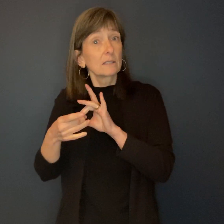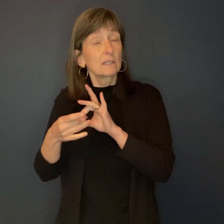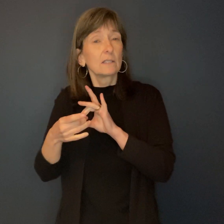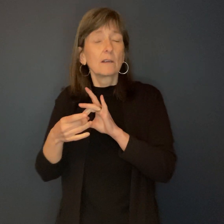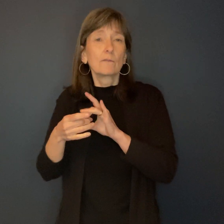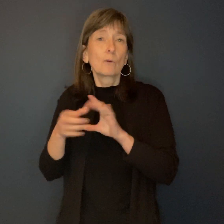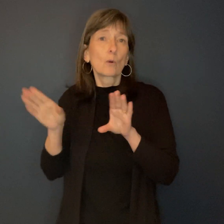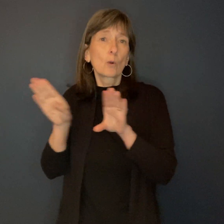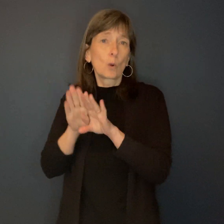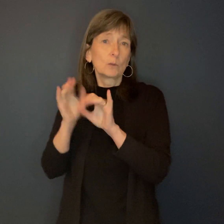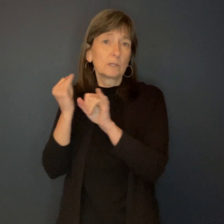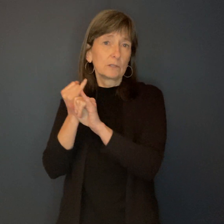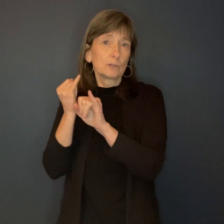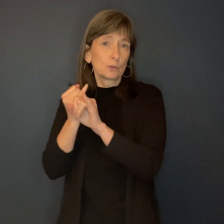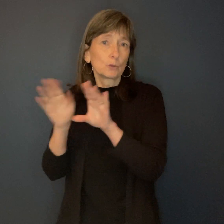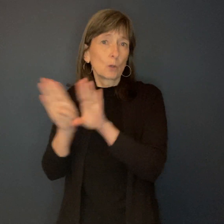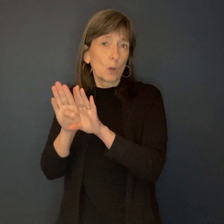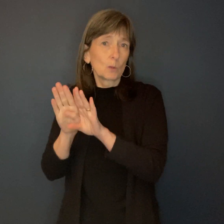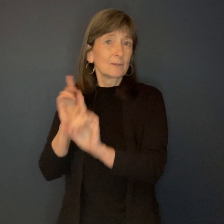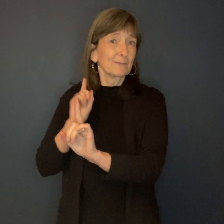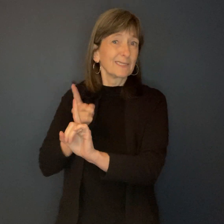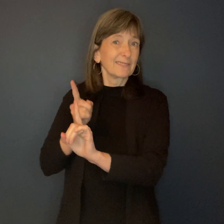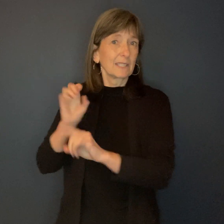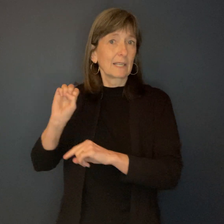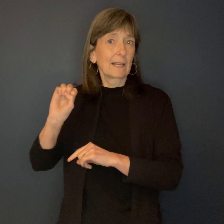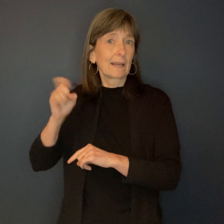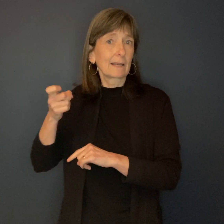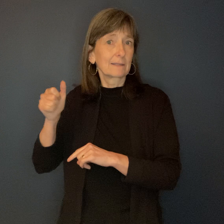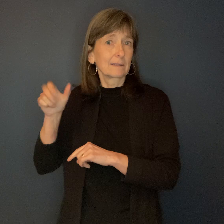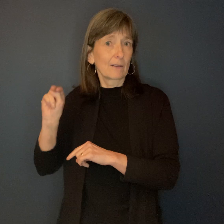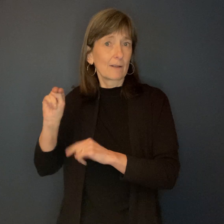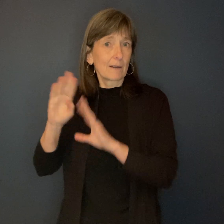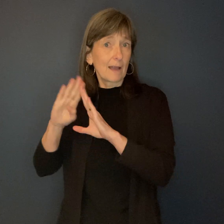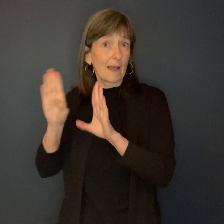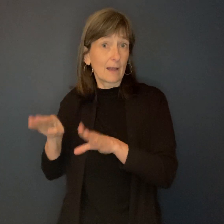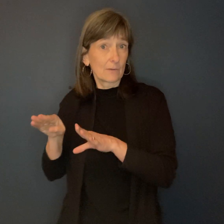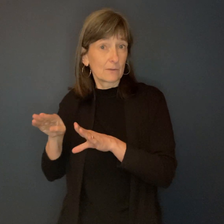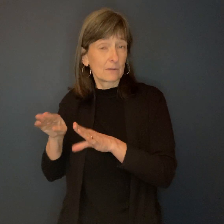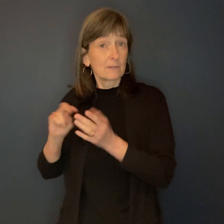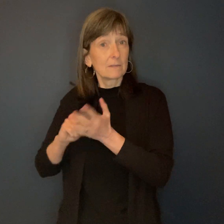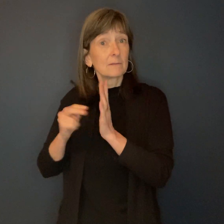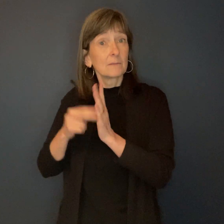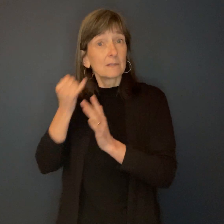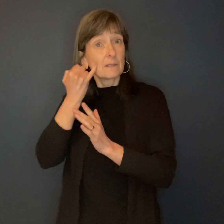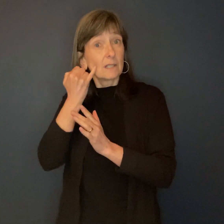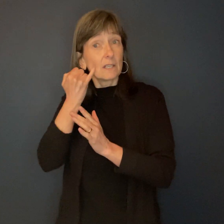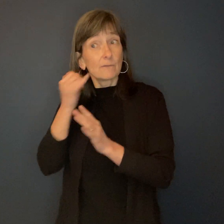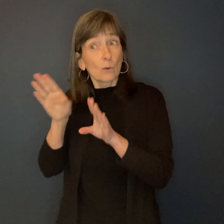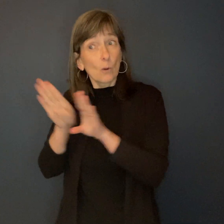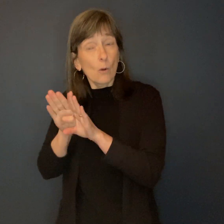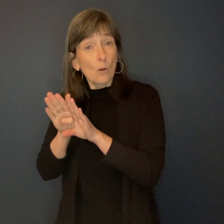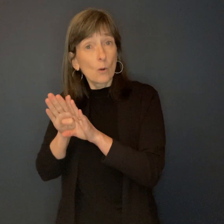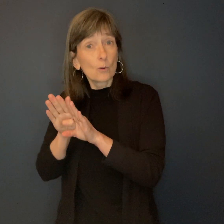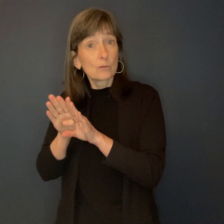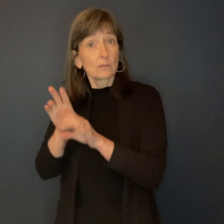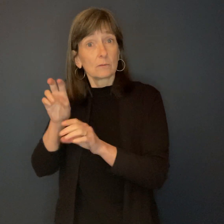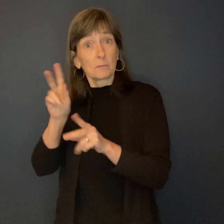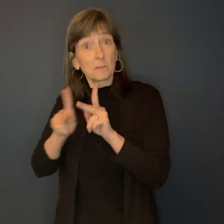House. And if people were coming back to communities, people reasonably would ask, well, what are people going to do